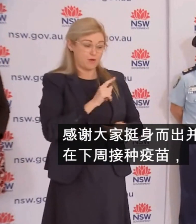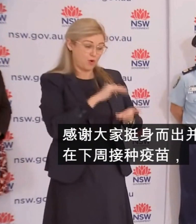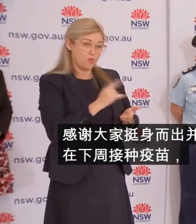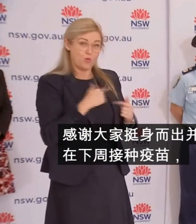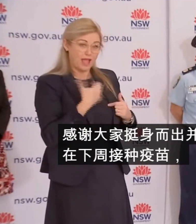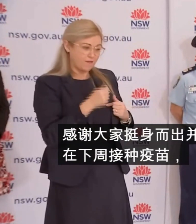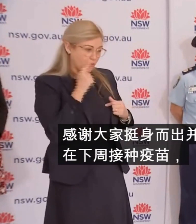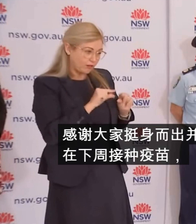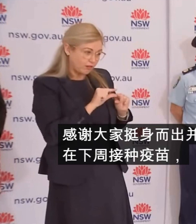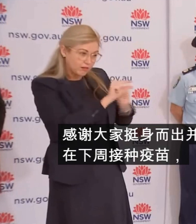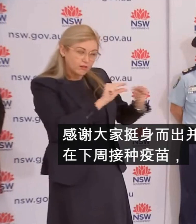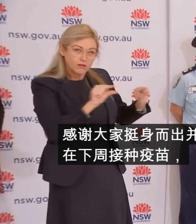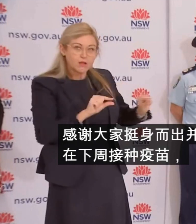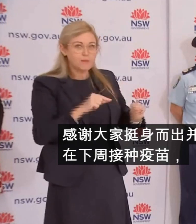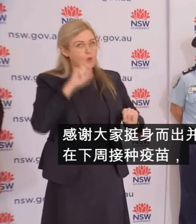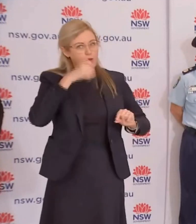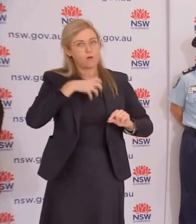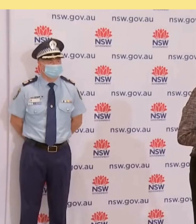and getting vaccinated.